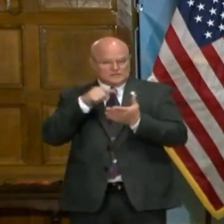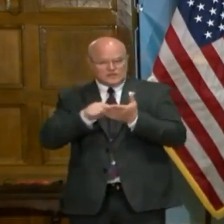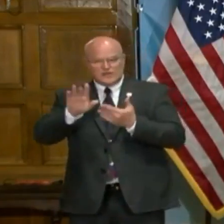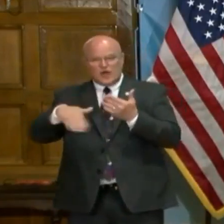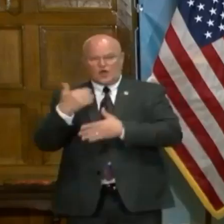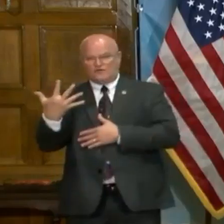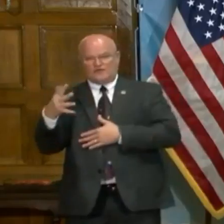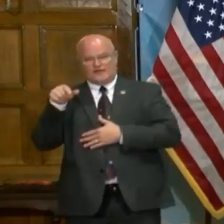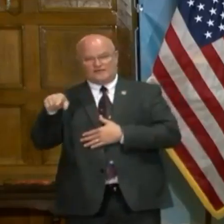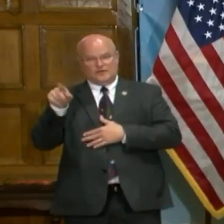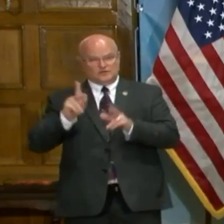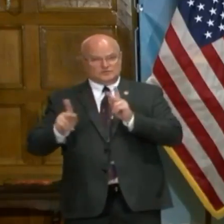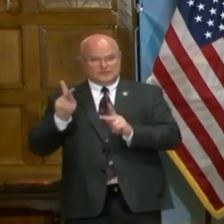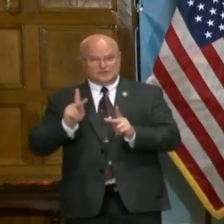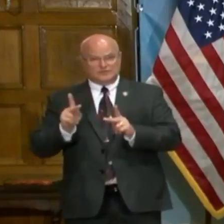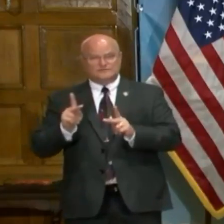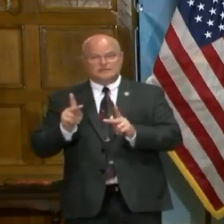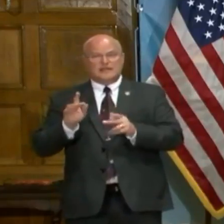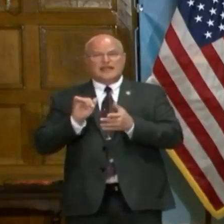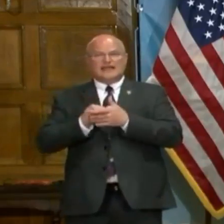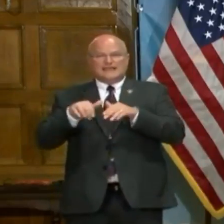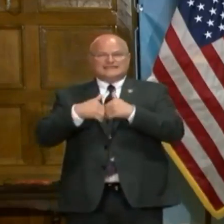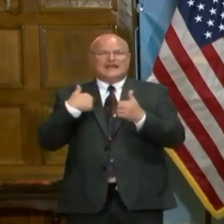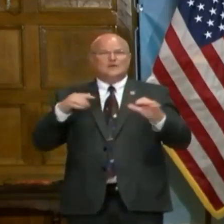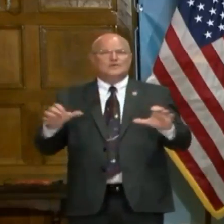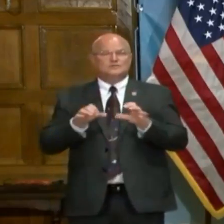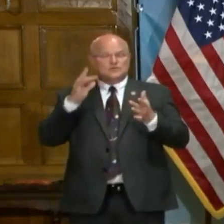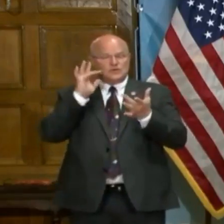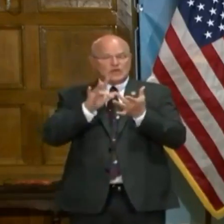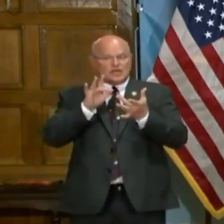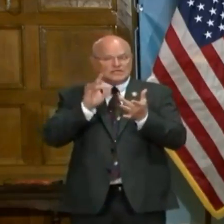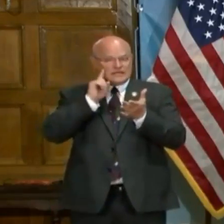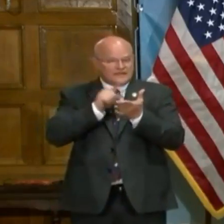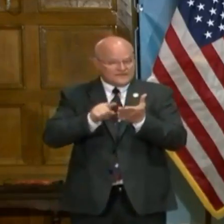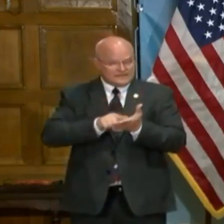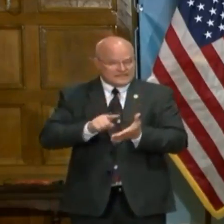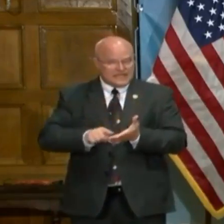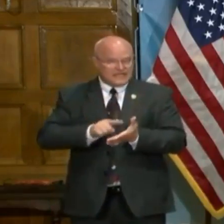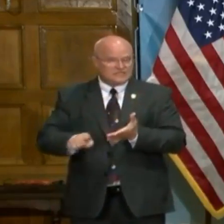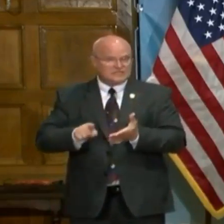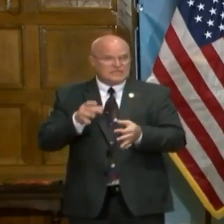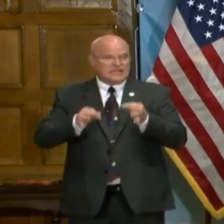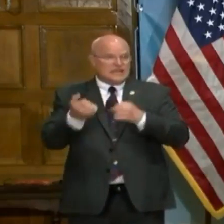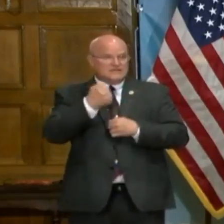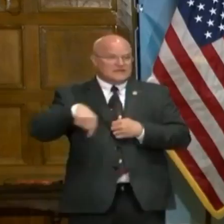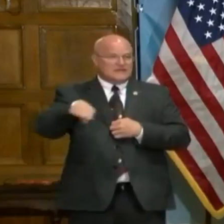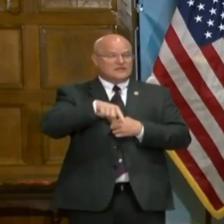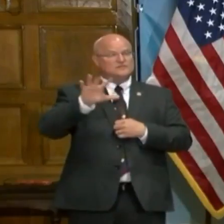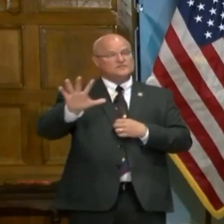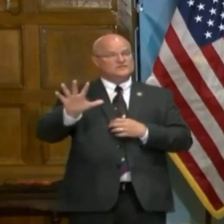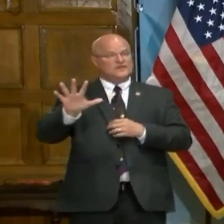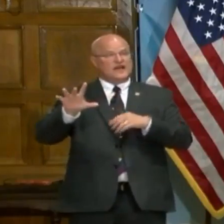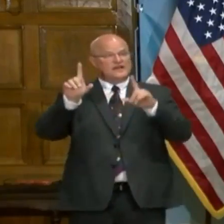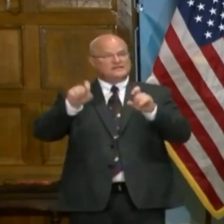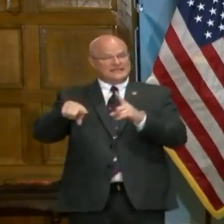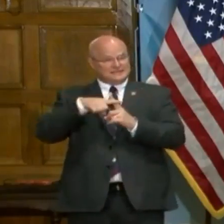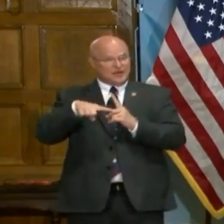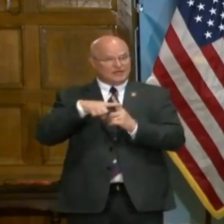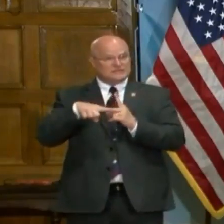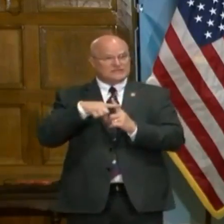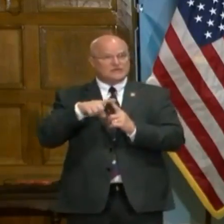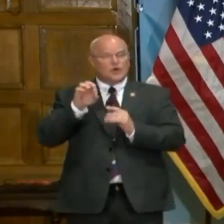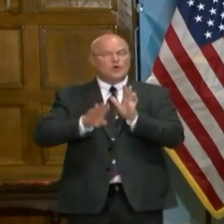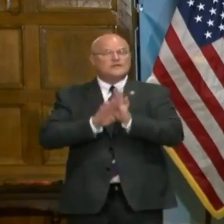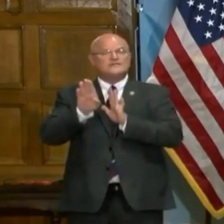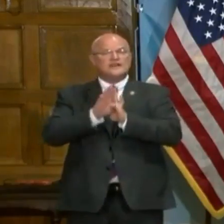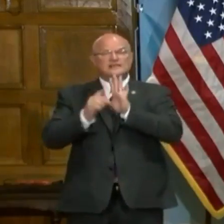down all 5 of those. And that's how we do contact investigations. If any of those 5 test positive